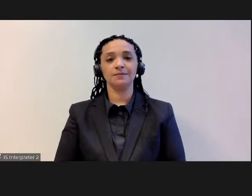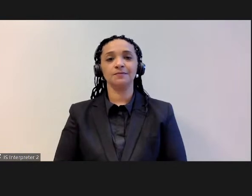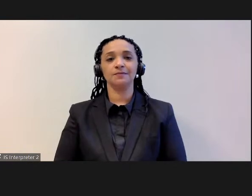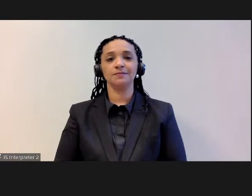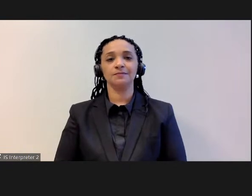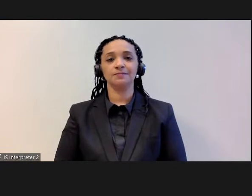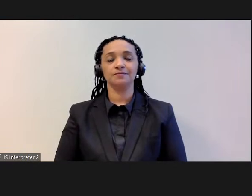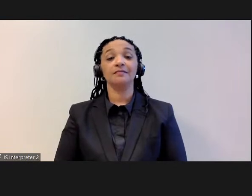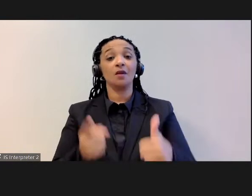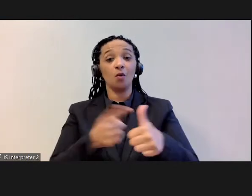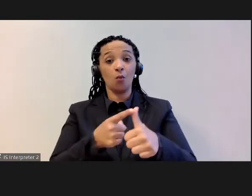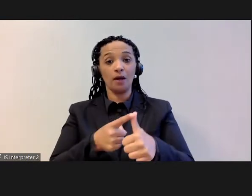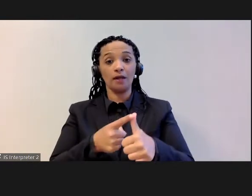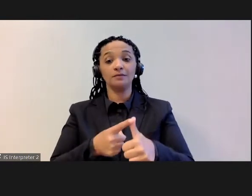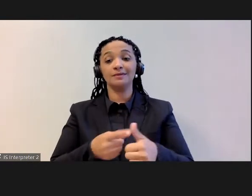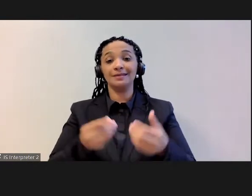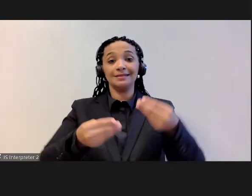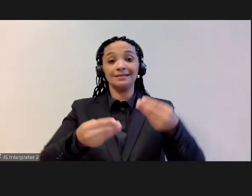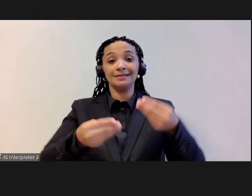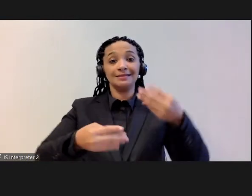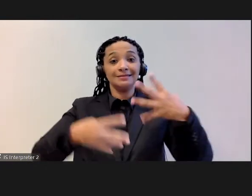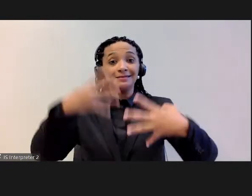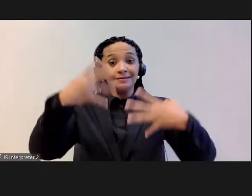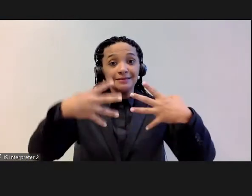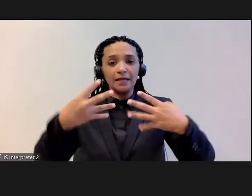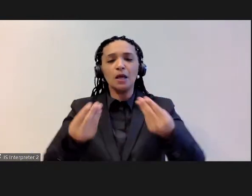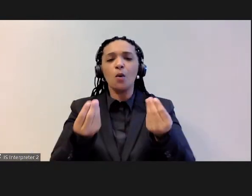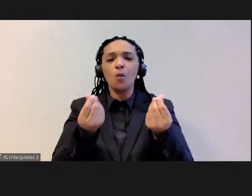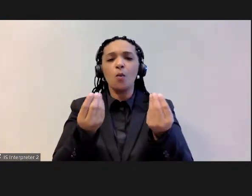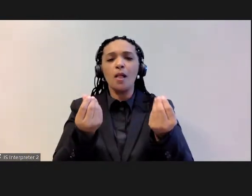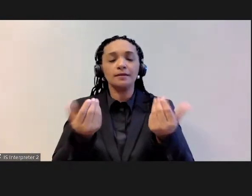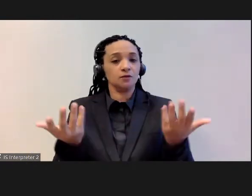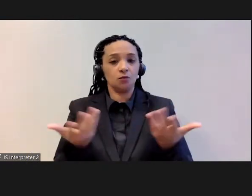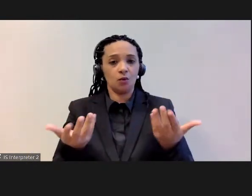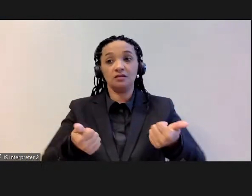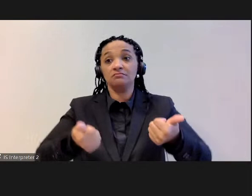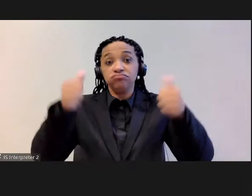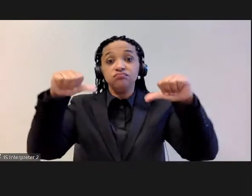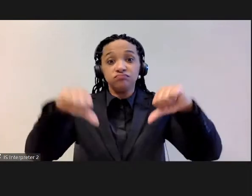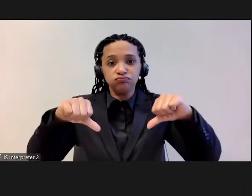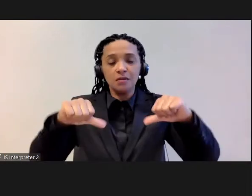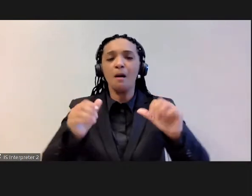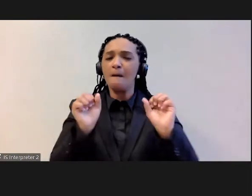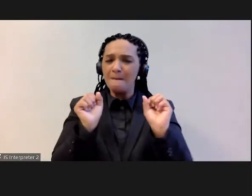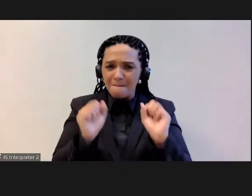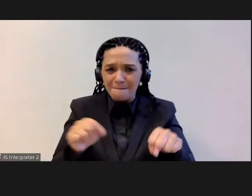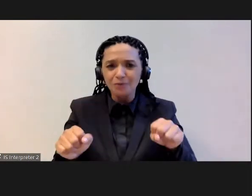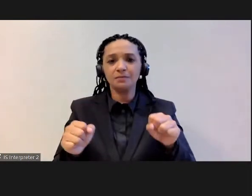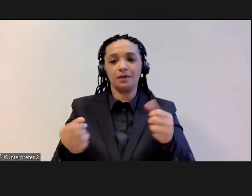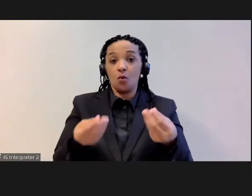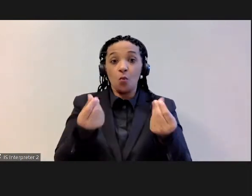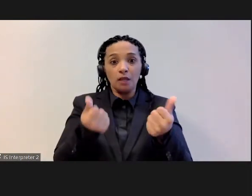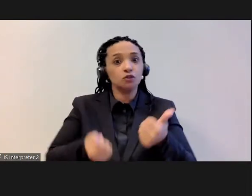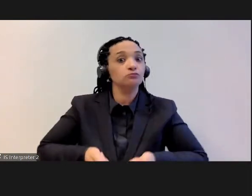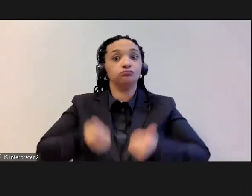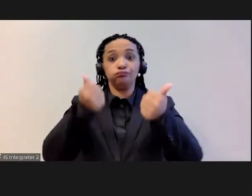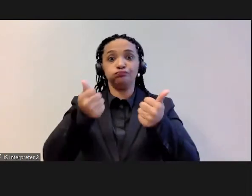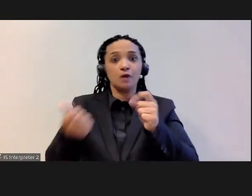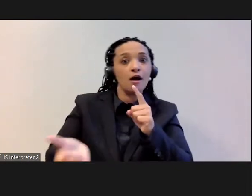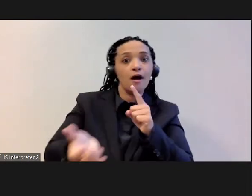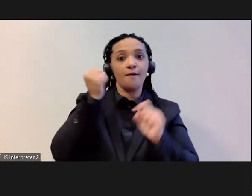quality data is essential. It is possible to achieve it, as I've shown. It doesn't always have to be through big